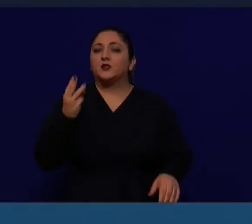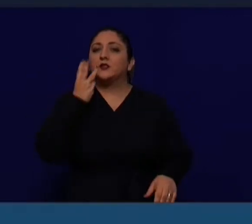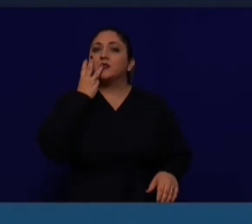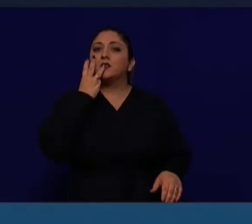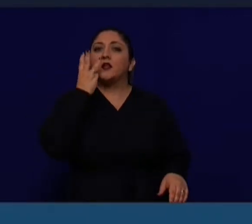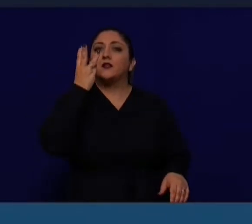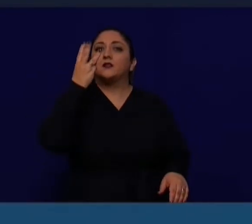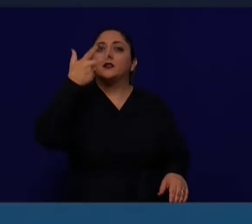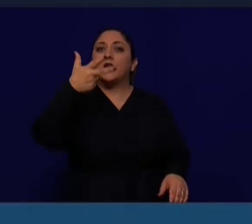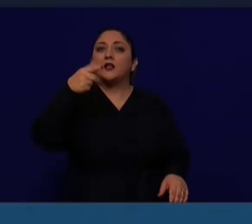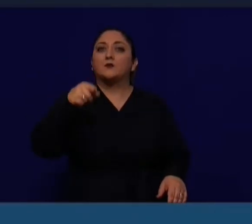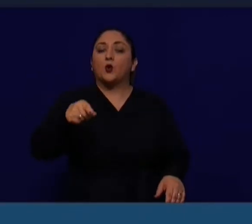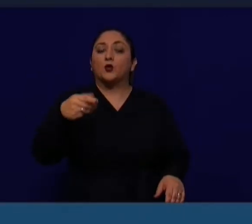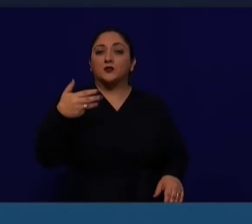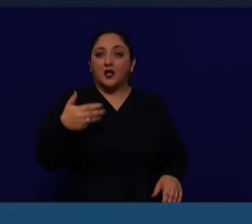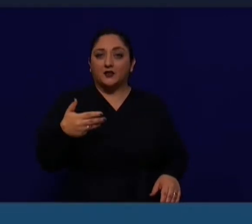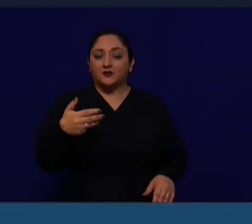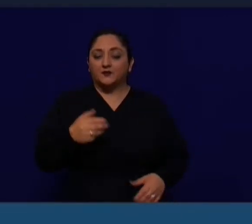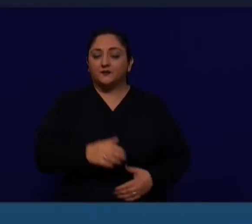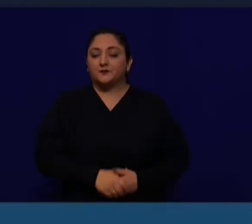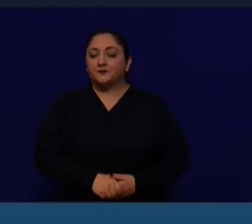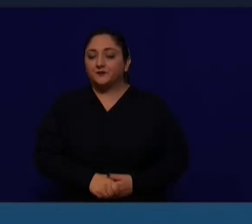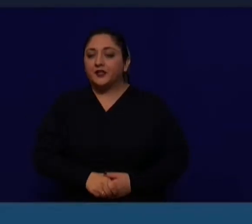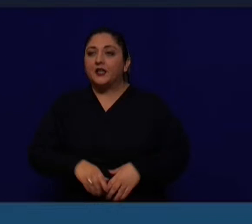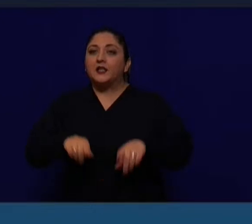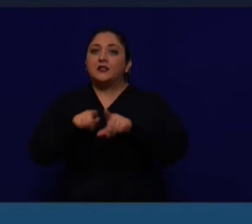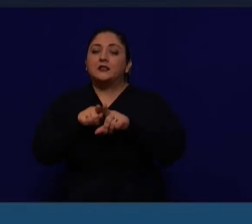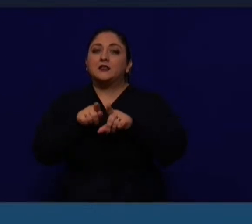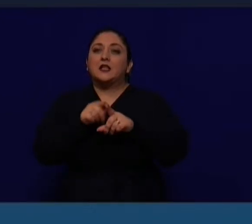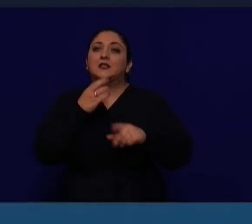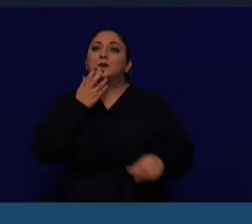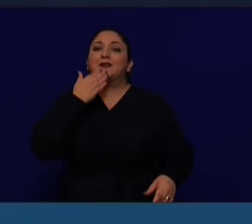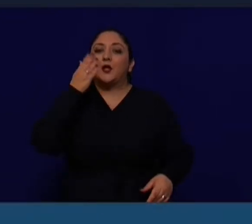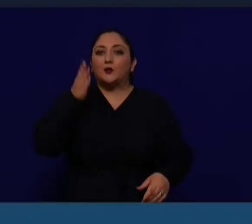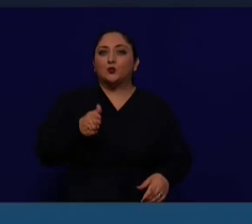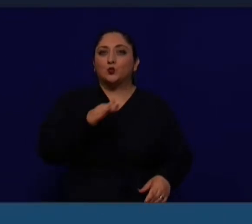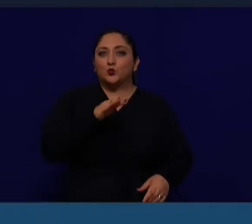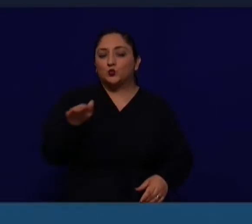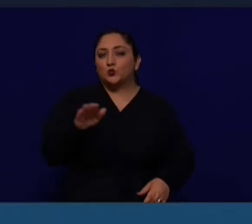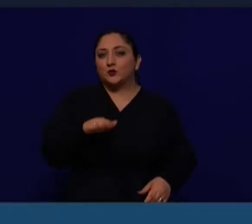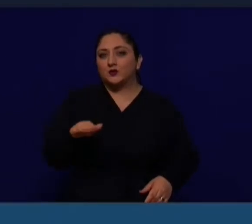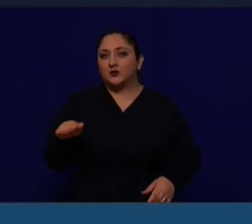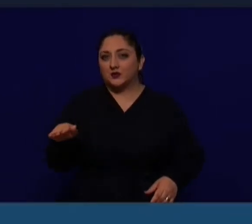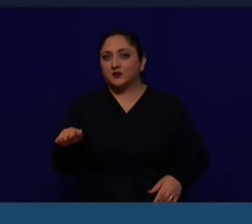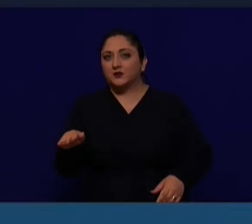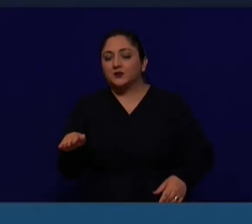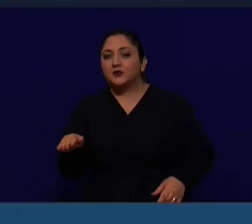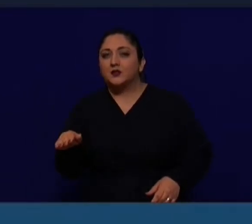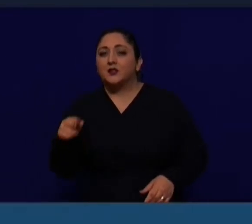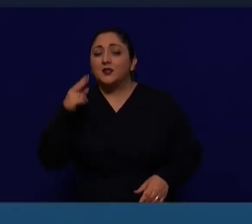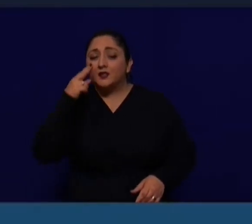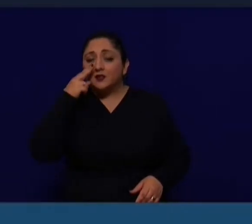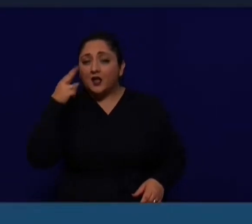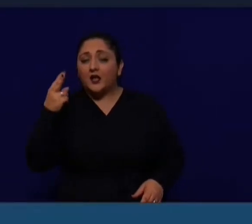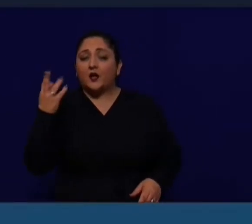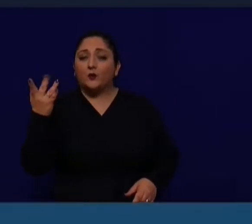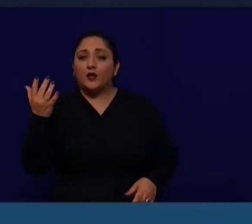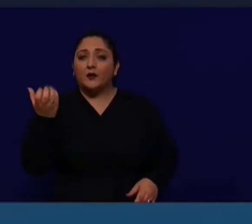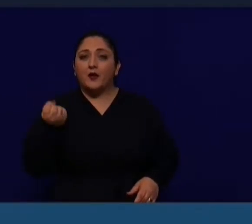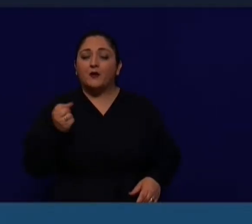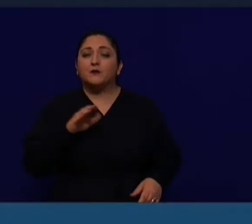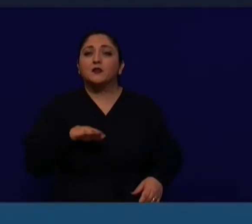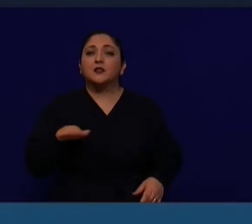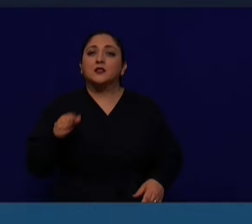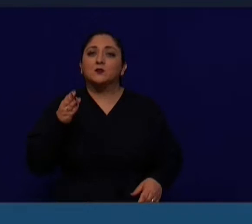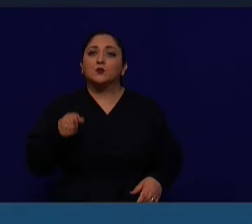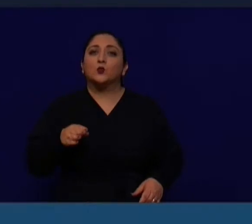38.9. L-istess il-mortalità bħalma qegħdin naraw l-ammonti ta' persuni li qegħdin imutu minħabba il-COVID